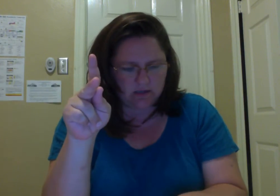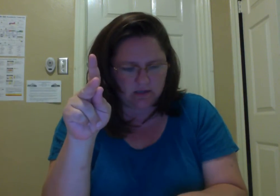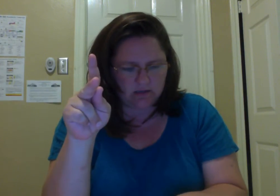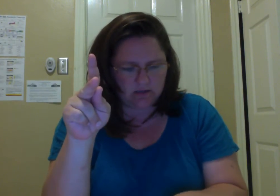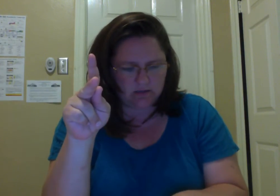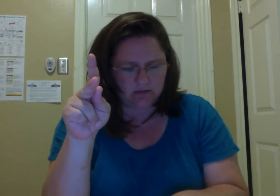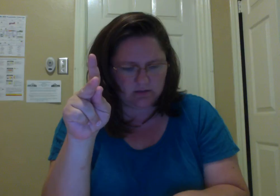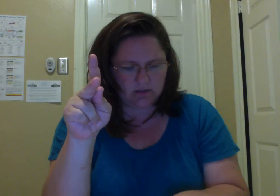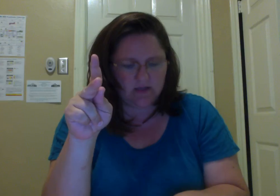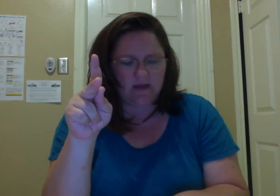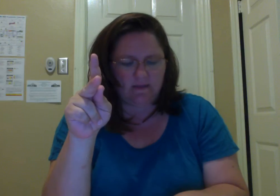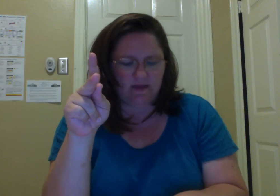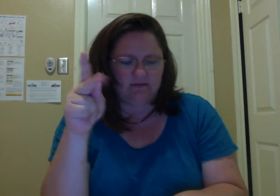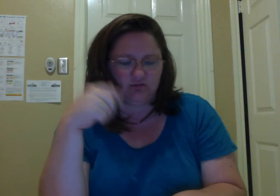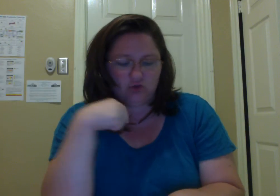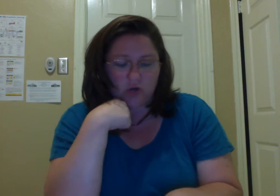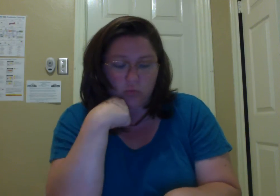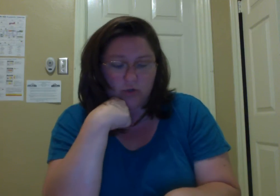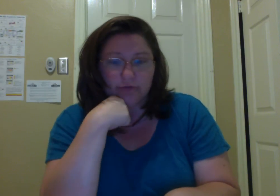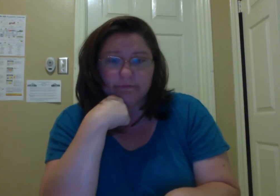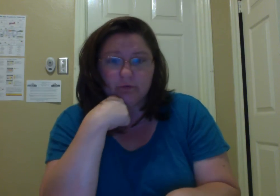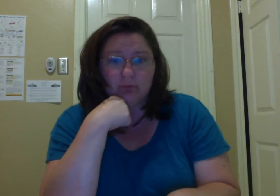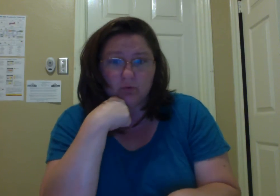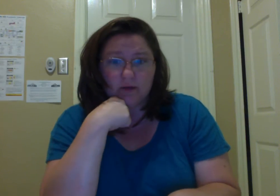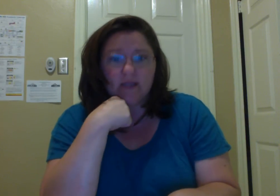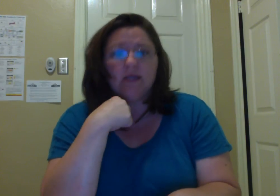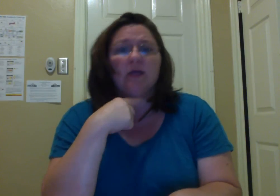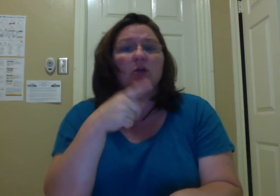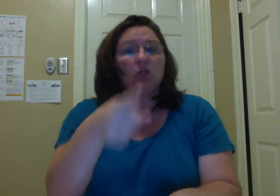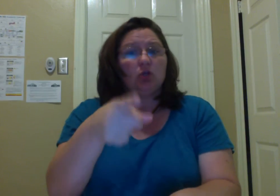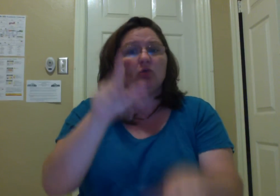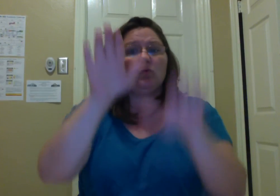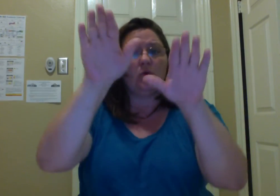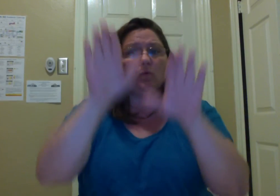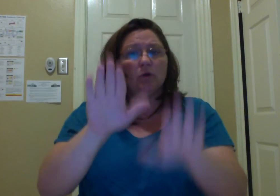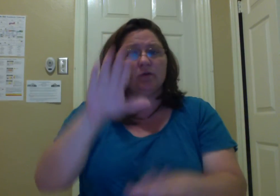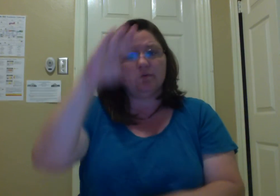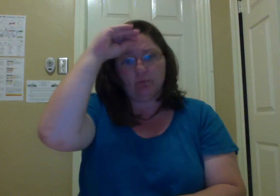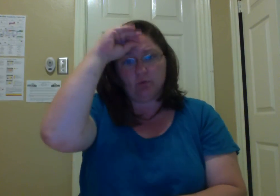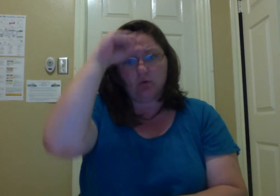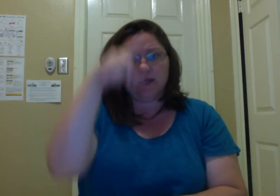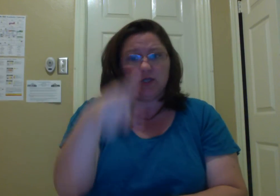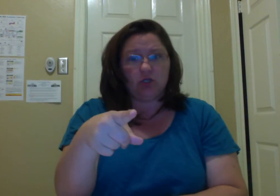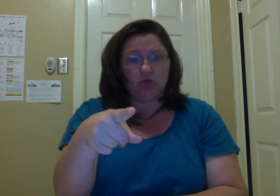And then he says, you're a wonderful boy. You, wonderful boy, you.